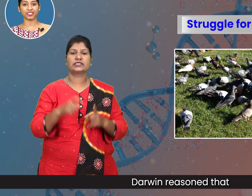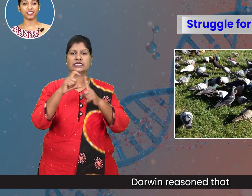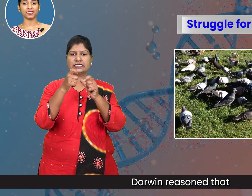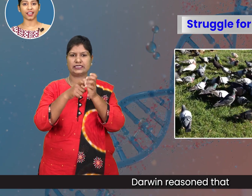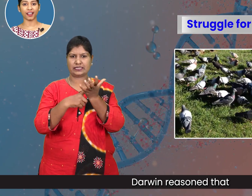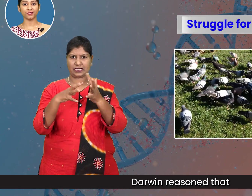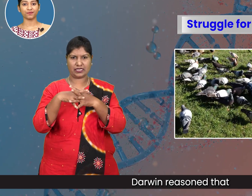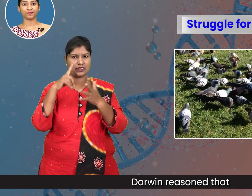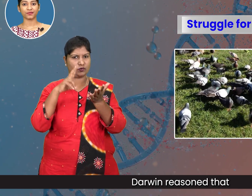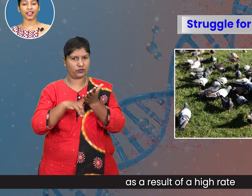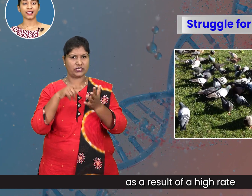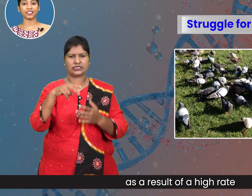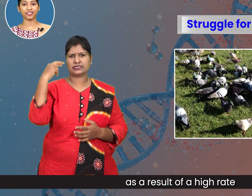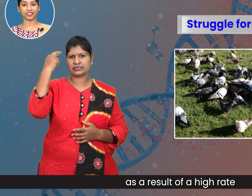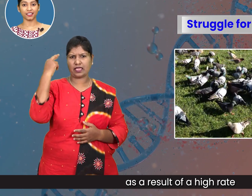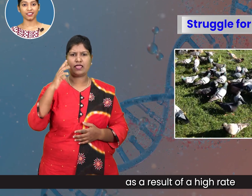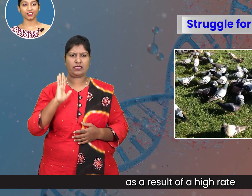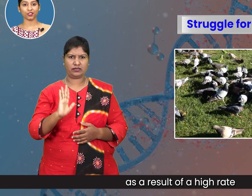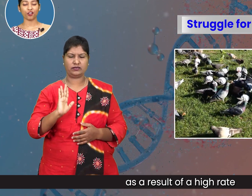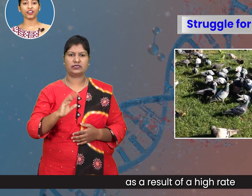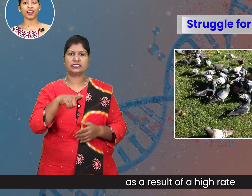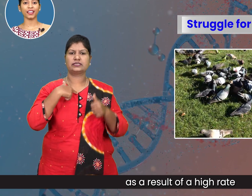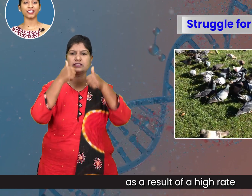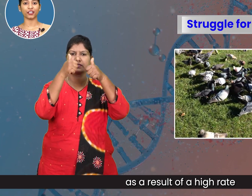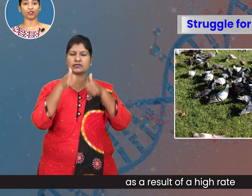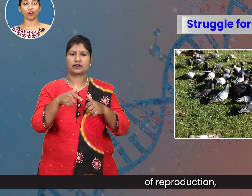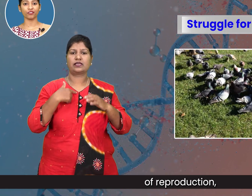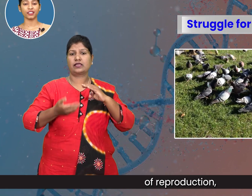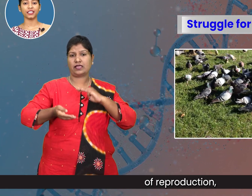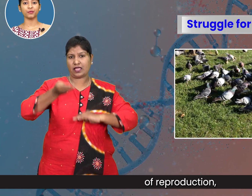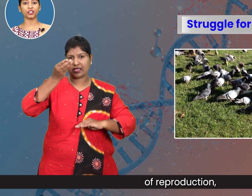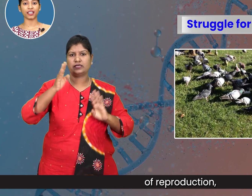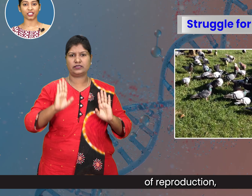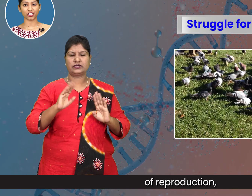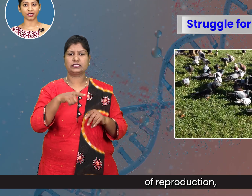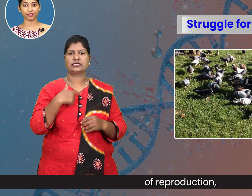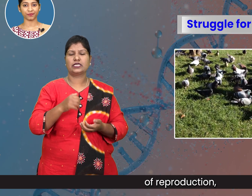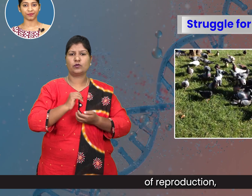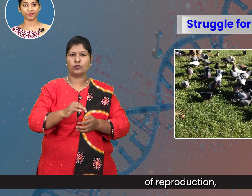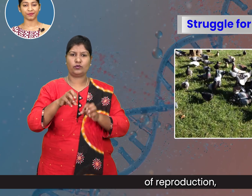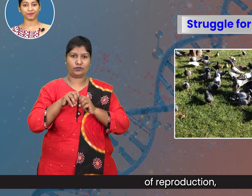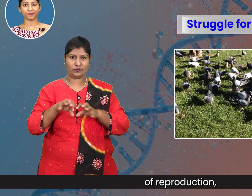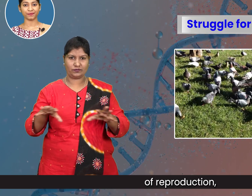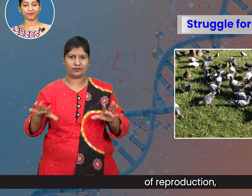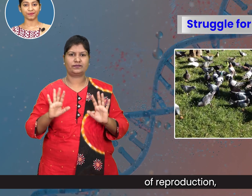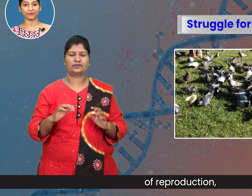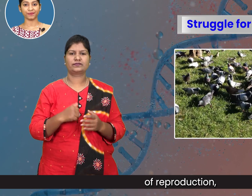Darwin reasoned that as a result of a high rate of reproduction,